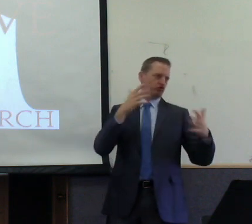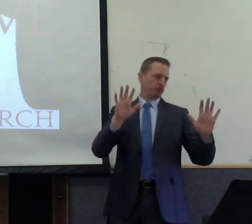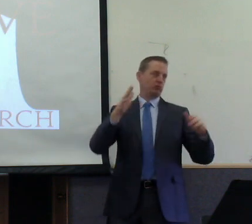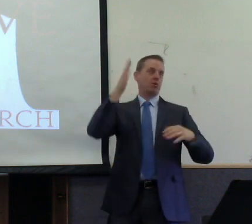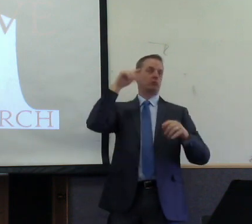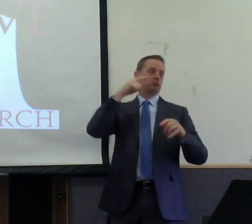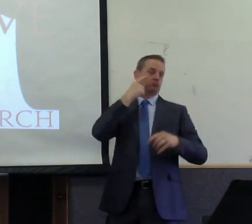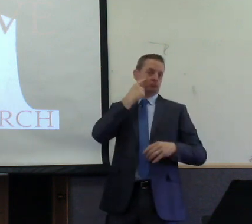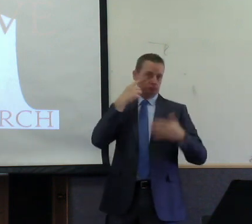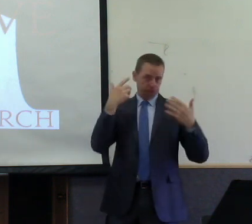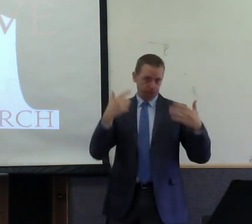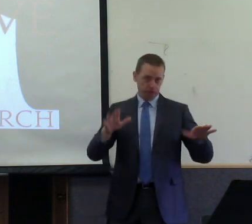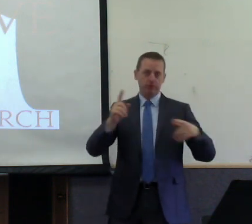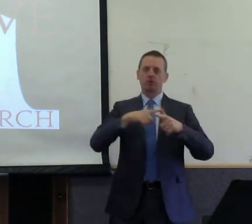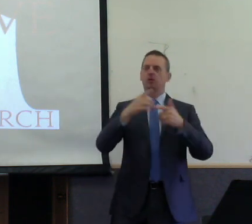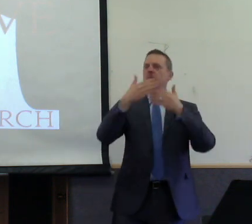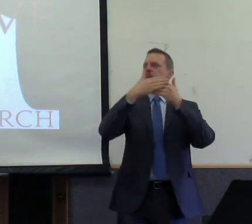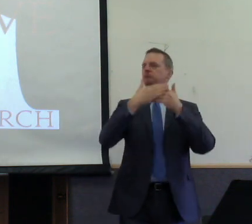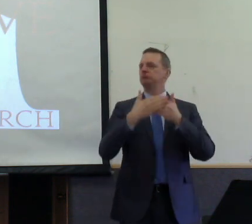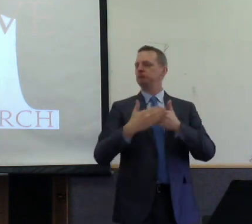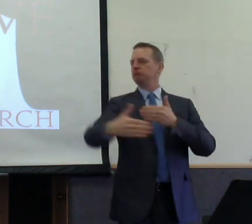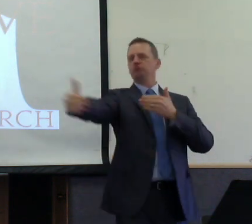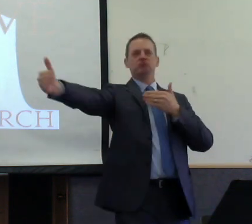with it. And then once that's